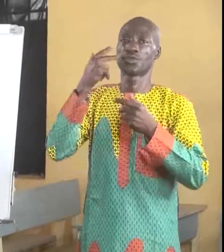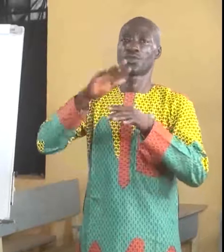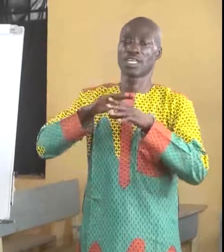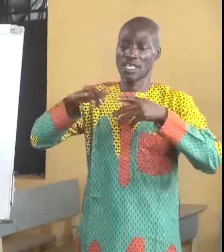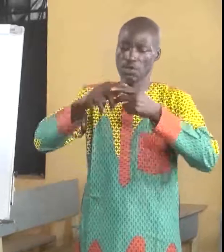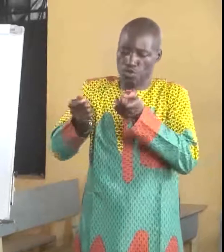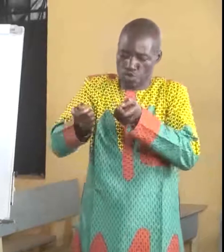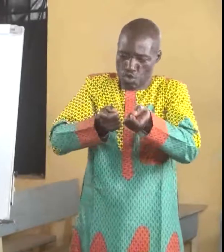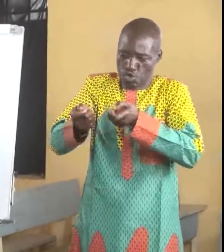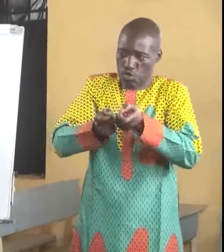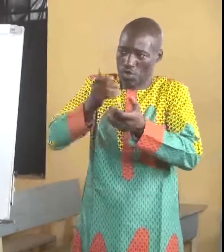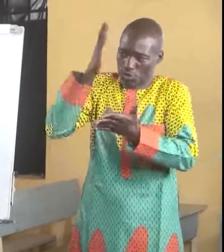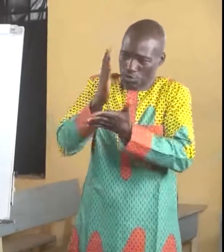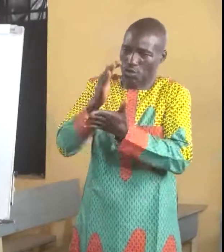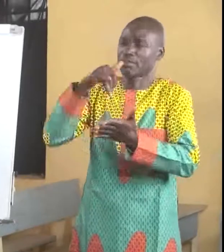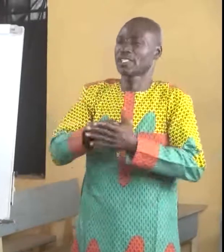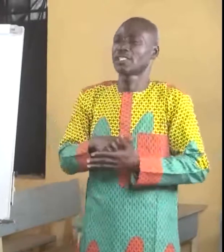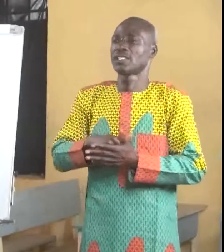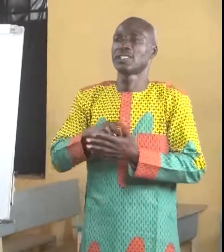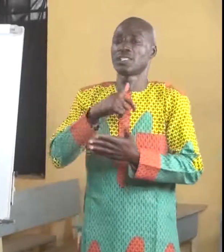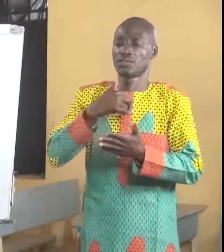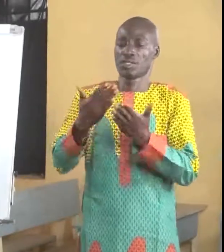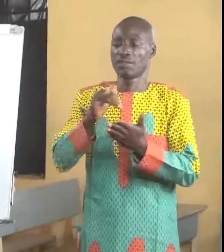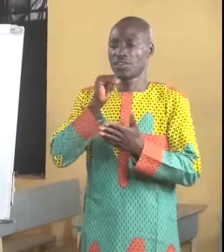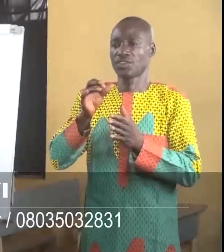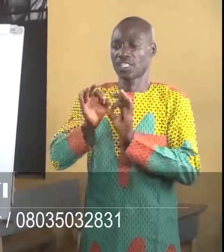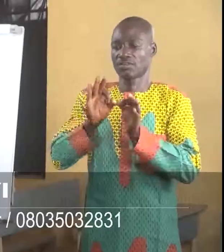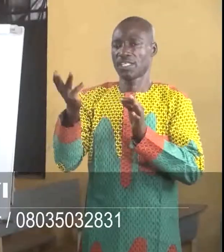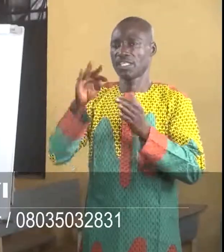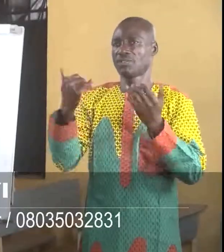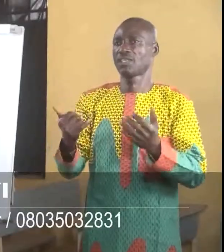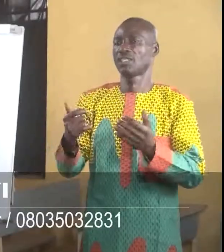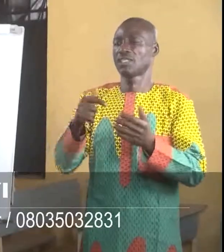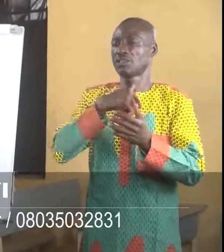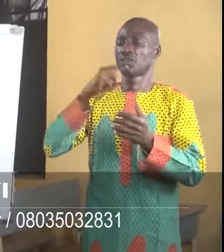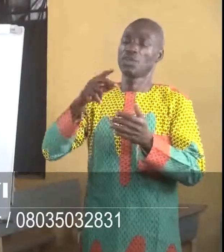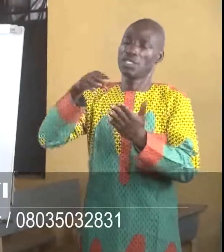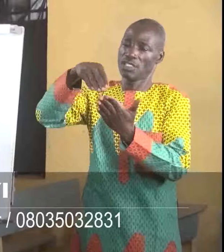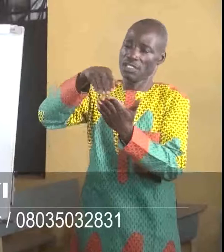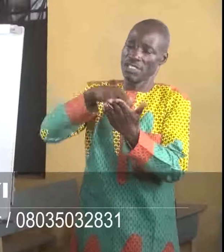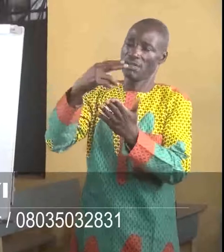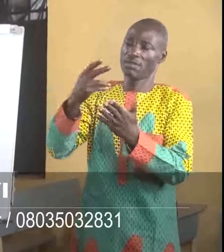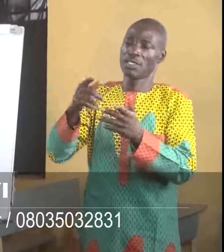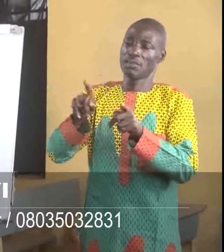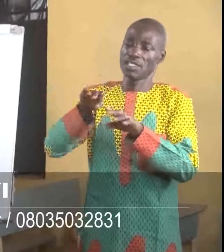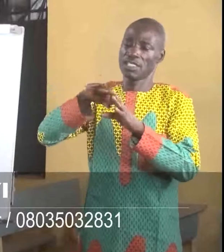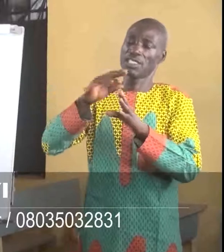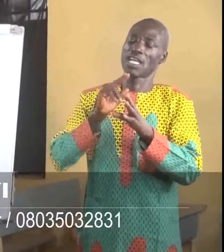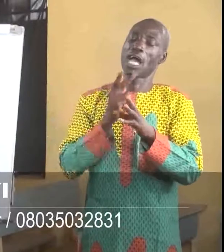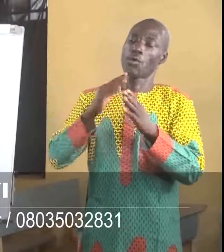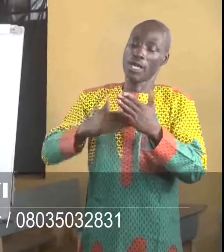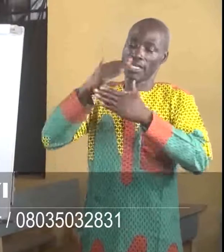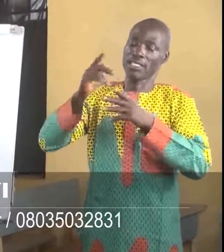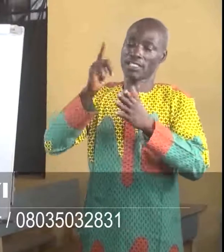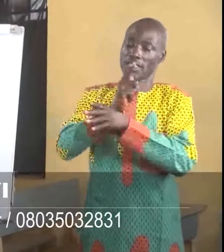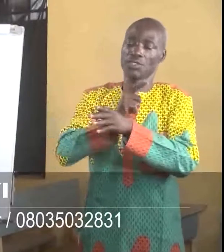control inflation. We will not be explaining them. We will only mention them. But in our next lesson, we have to pick them one after